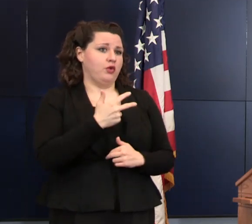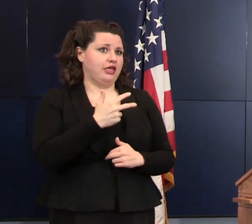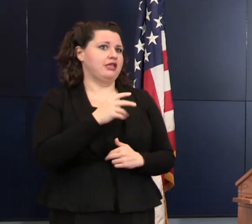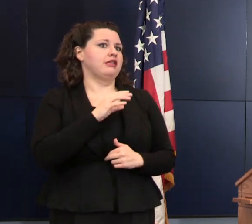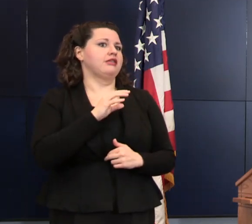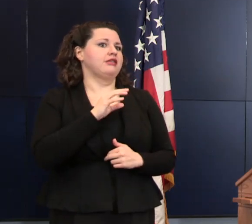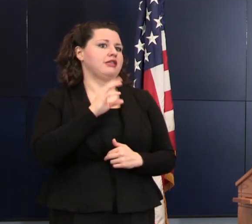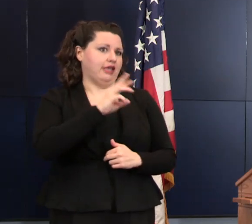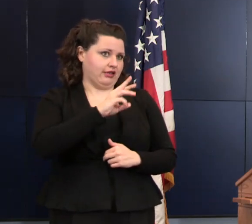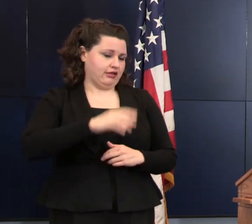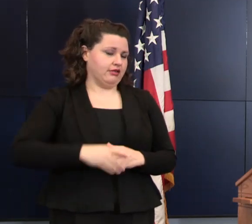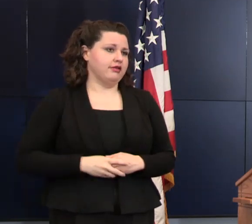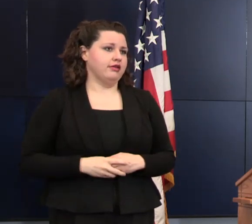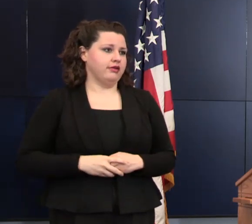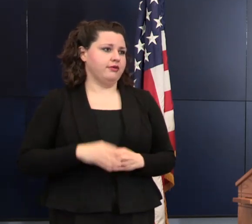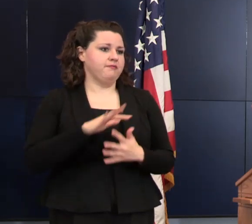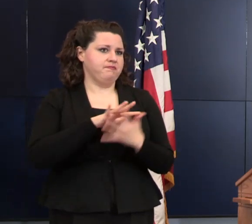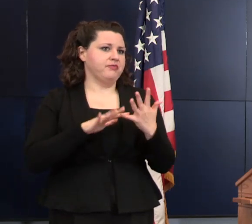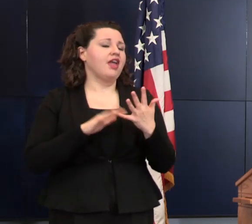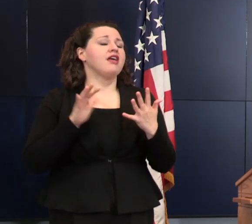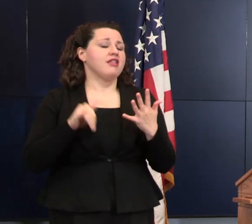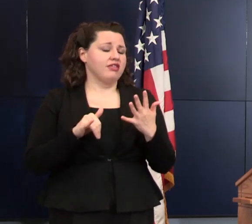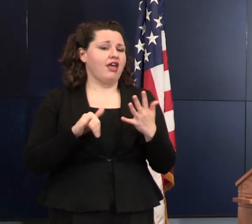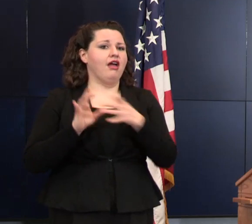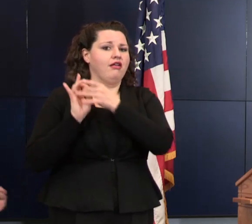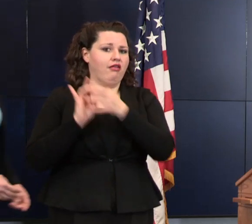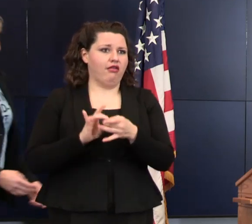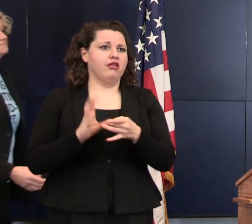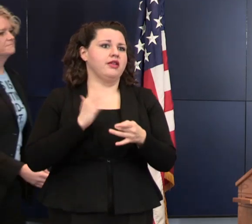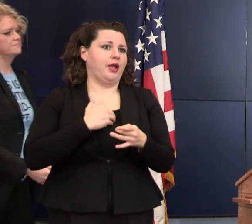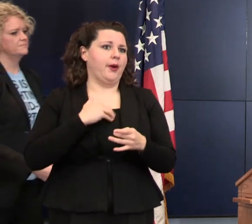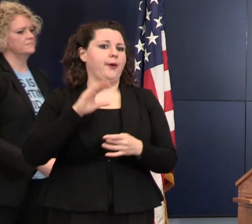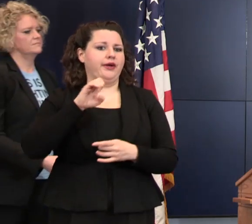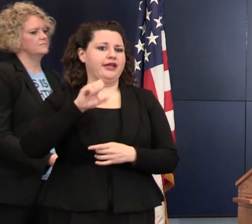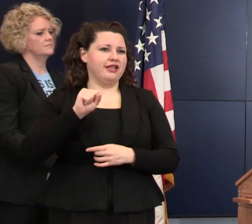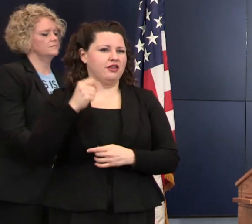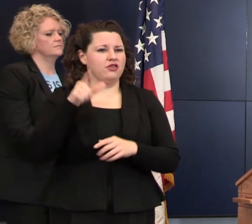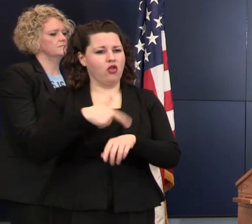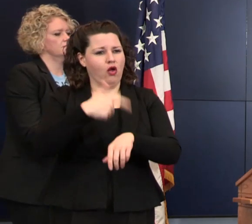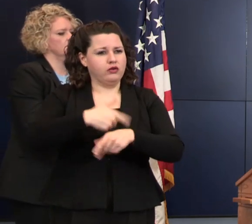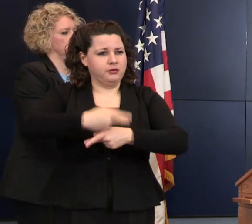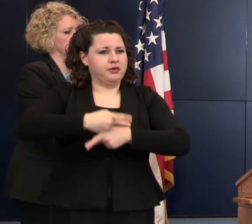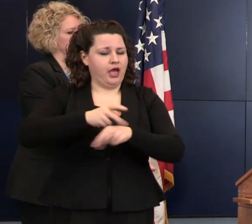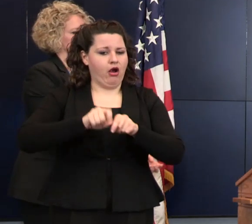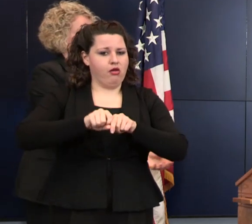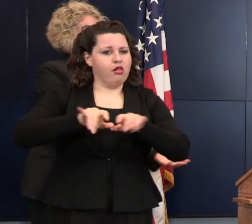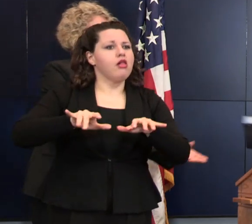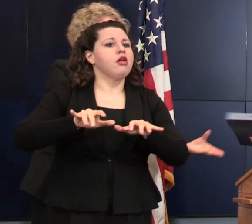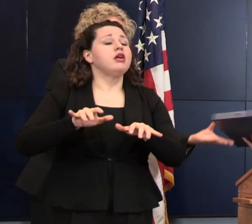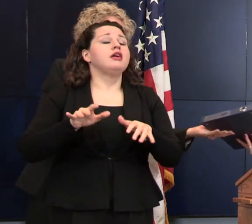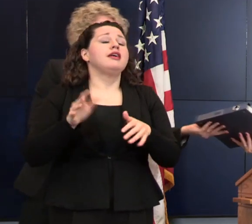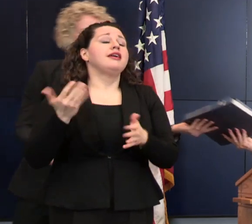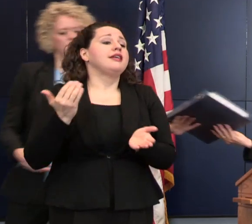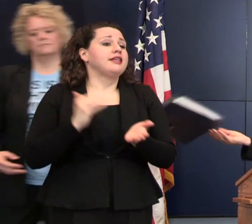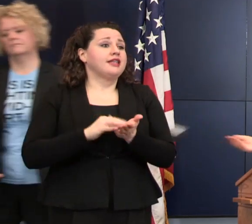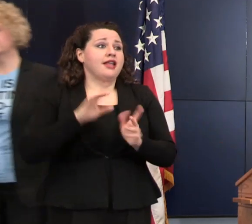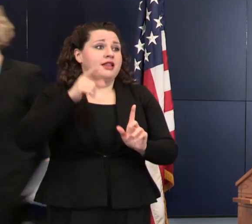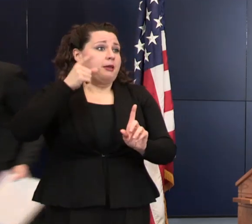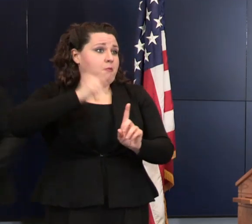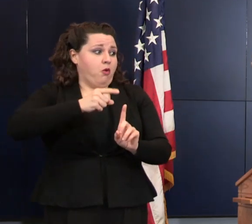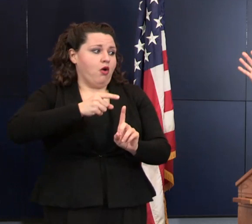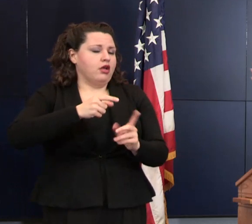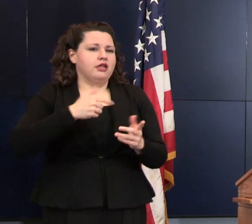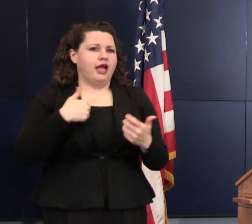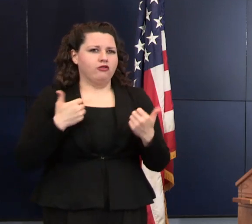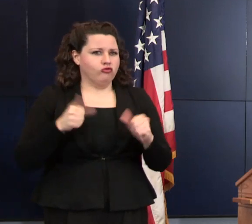is a 6. And that aligns, of course, with the cases that we're seeing with the long-term care breakouts But again, the point I wanted to make, and what